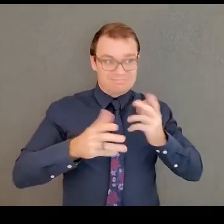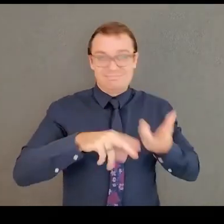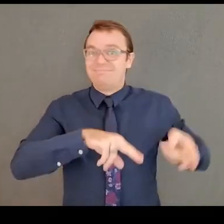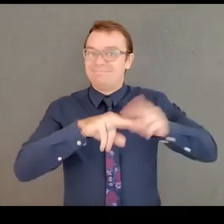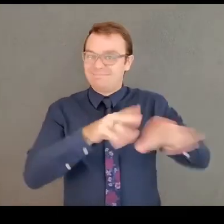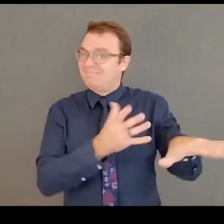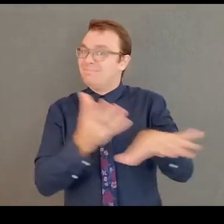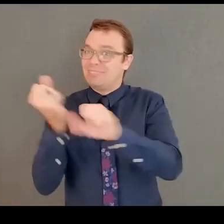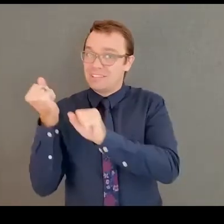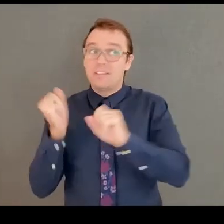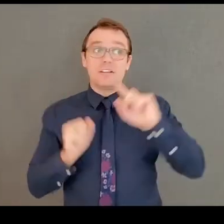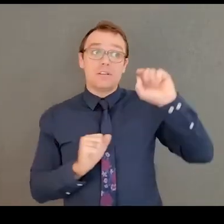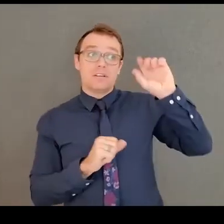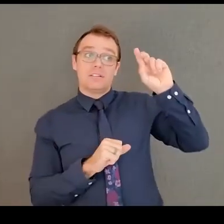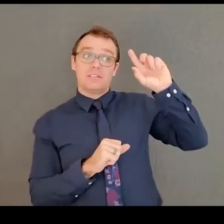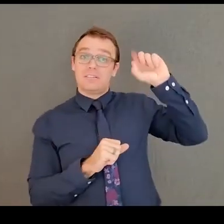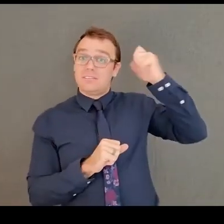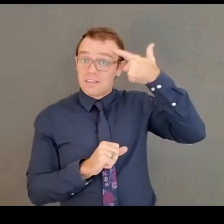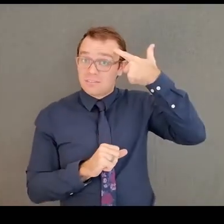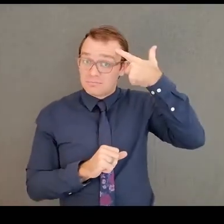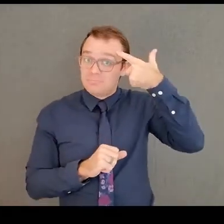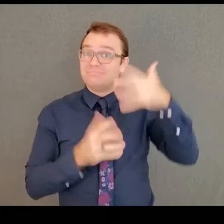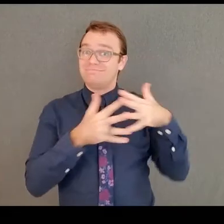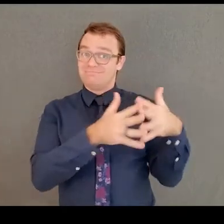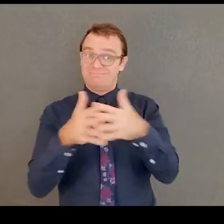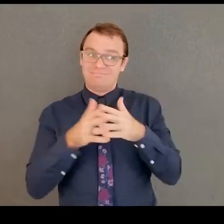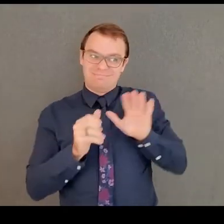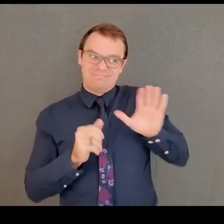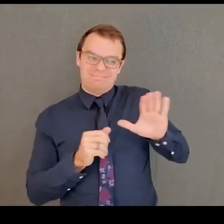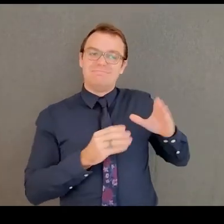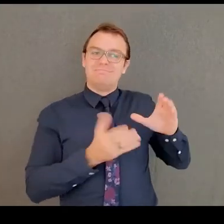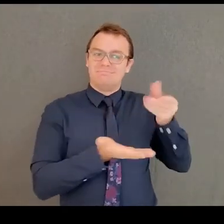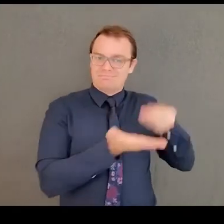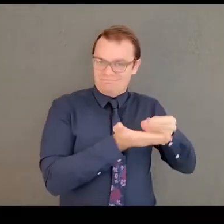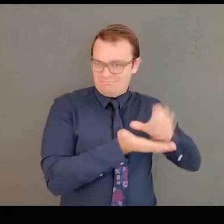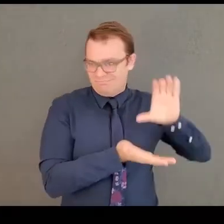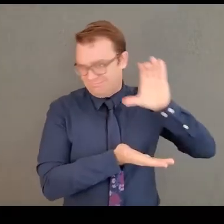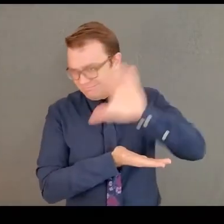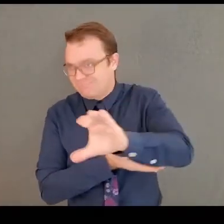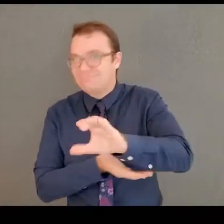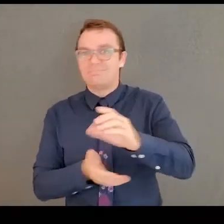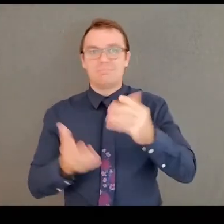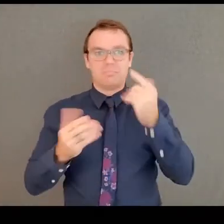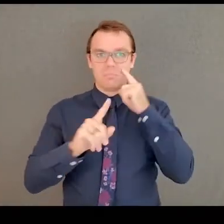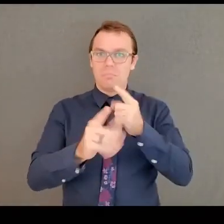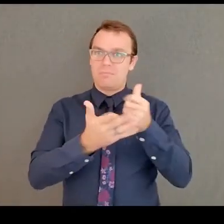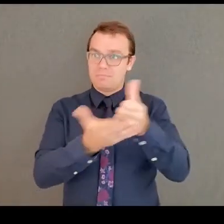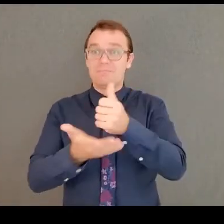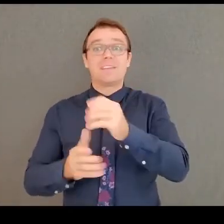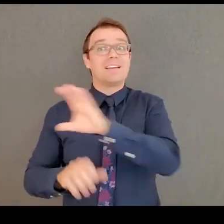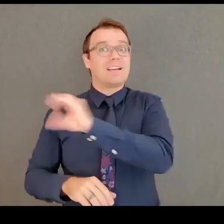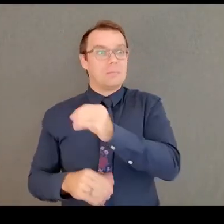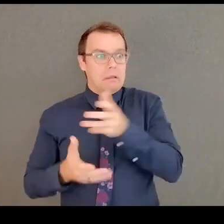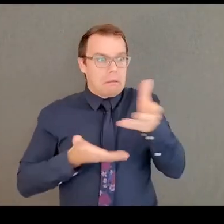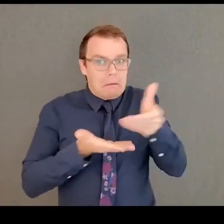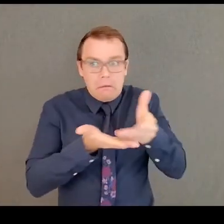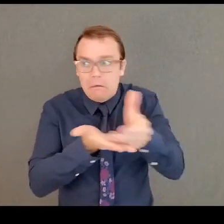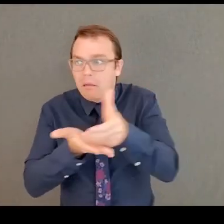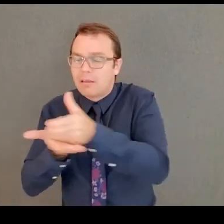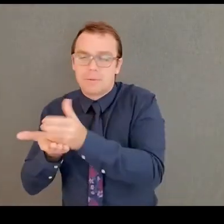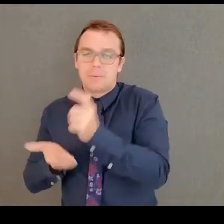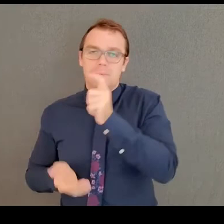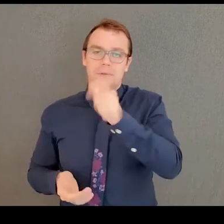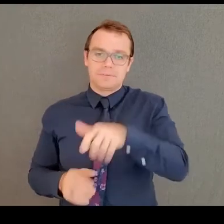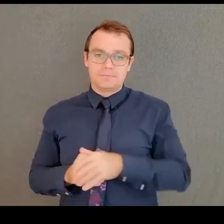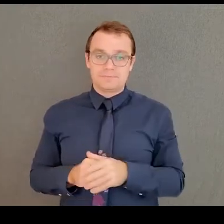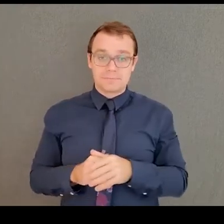by the United States government so that companies do not have to raise money for these large trials. In the search for a COVID-19 vaccine or